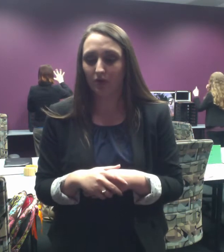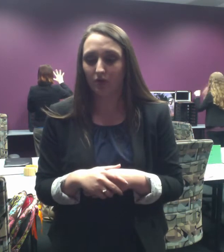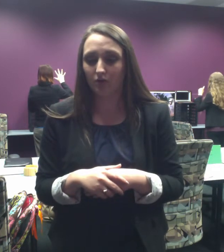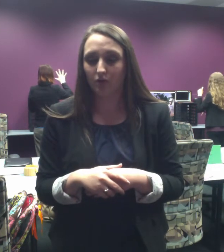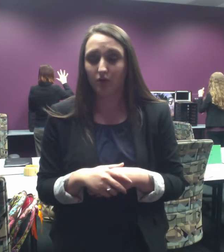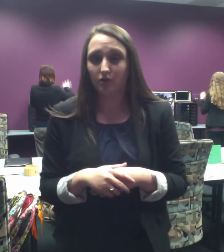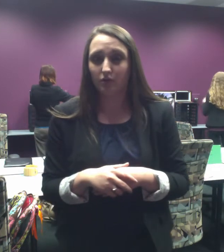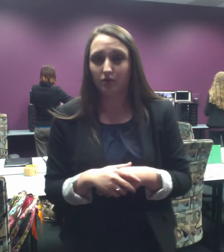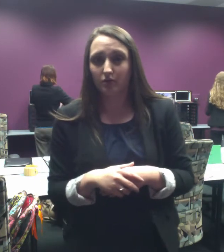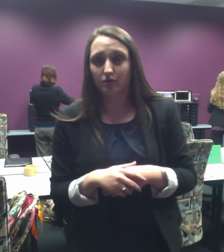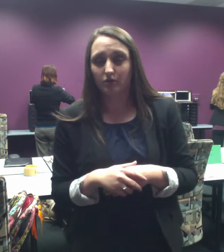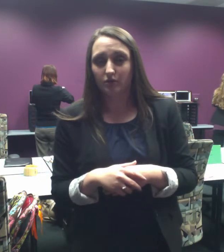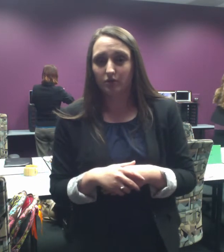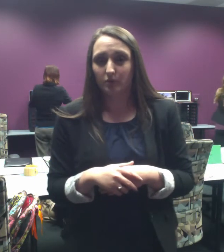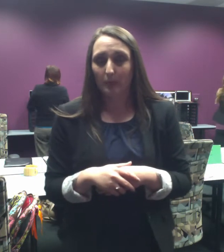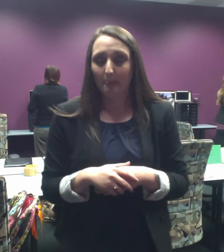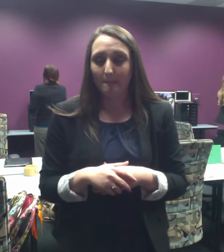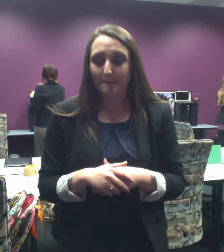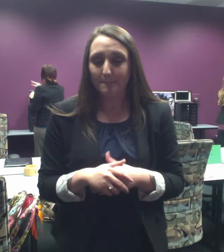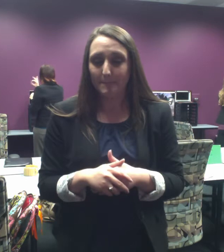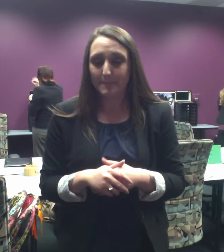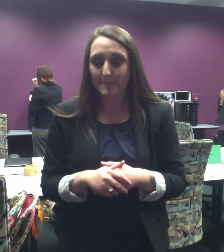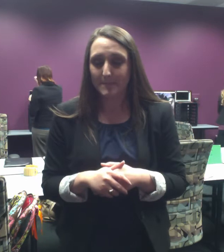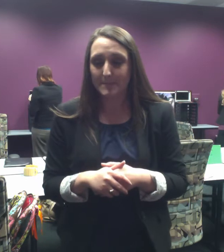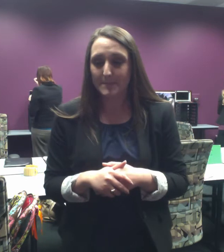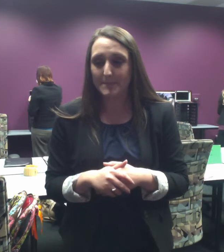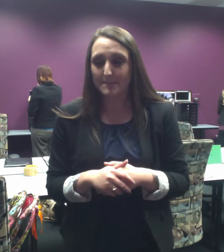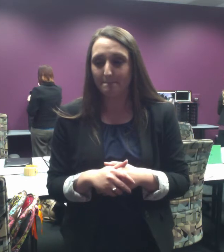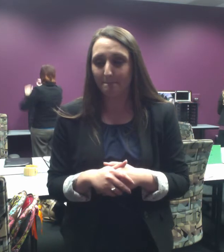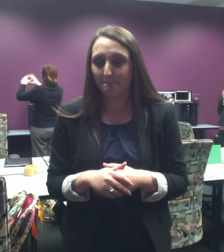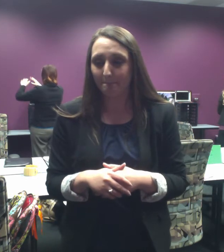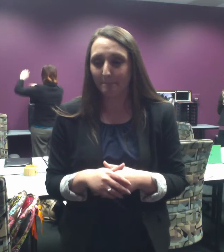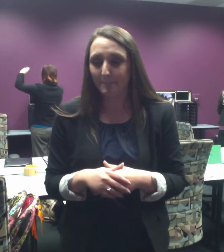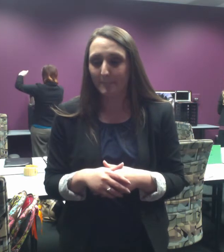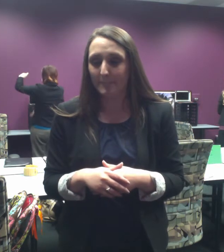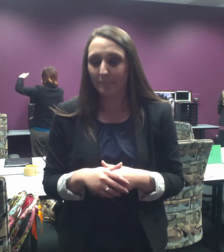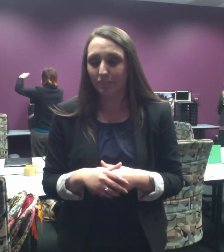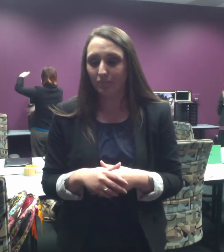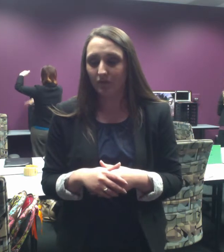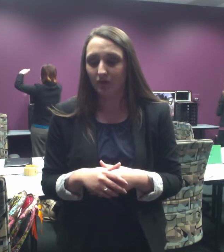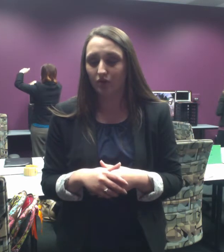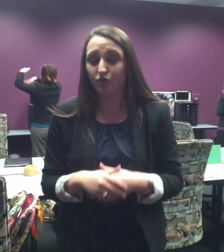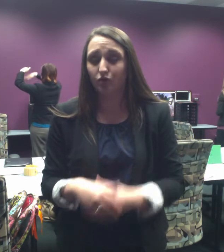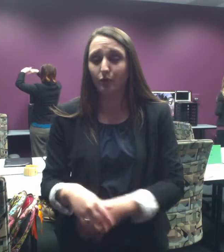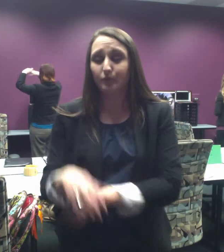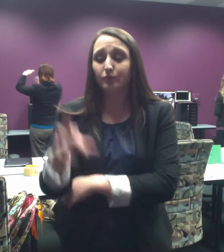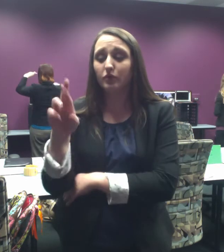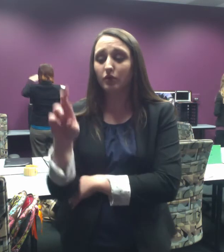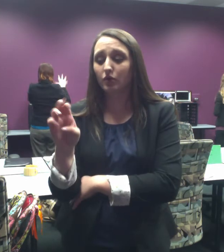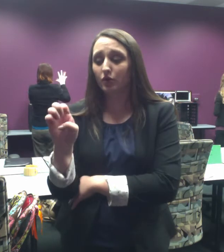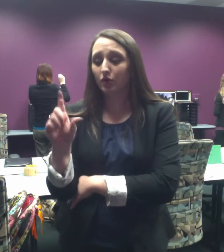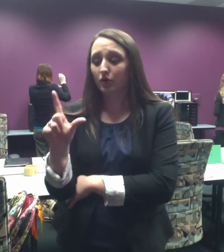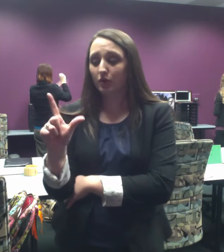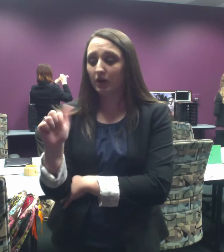telling us is we're measuring how much moisture is in the air at that time compared to how